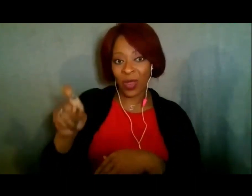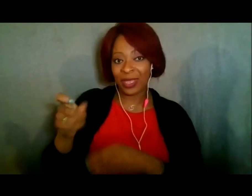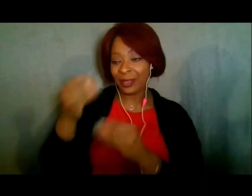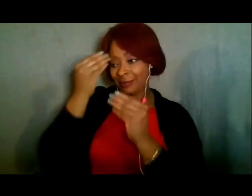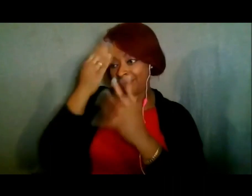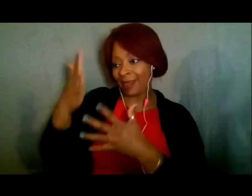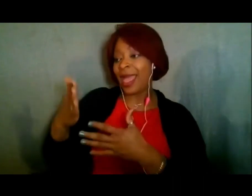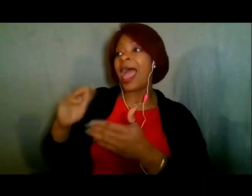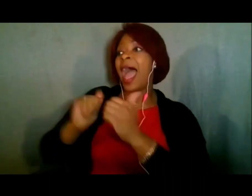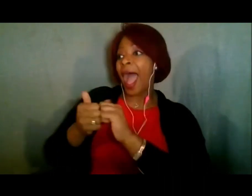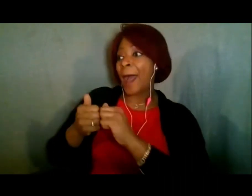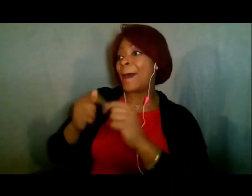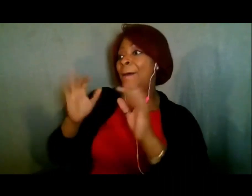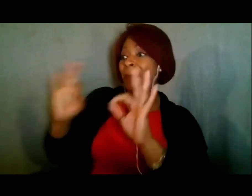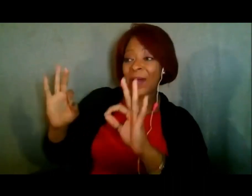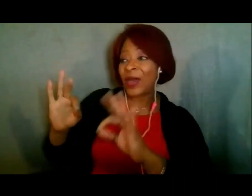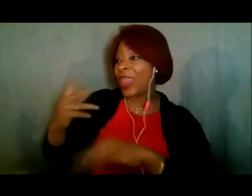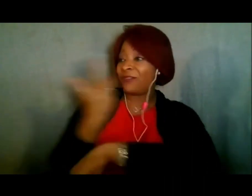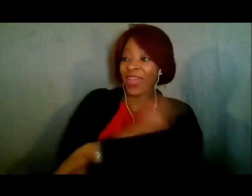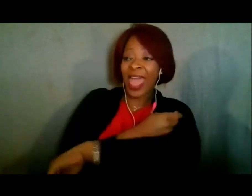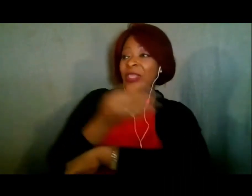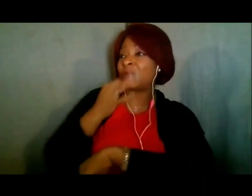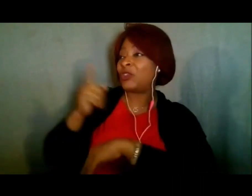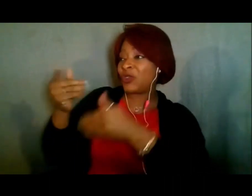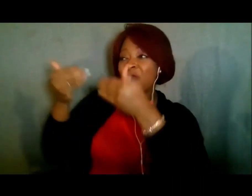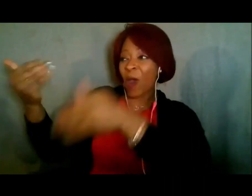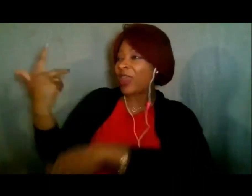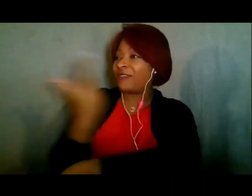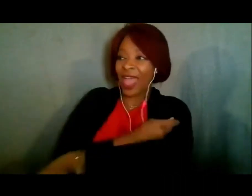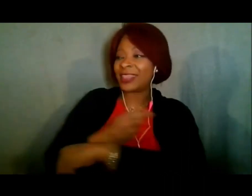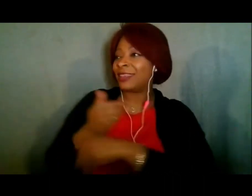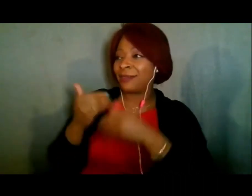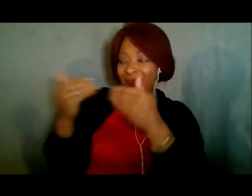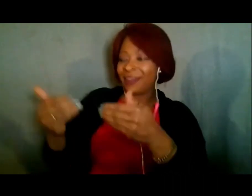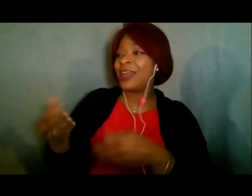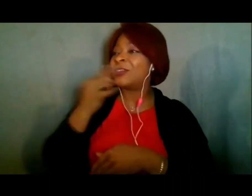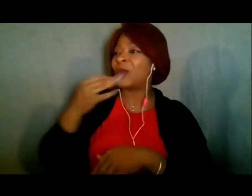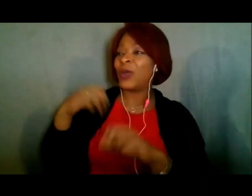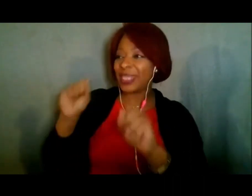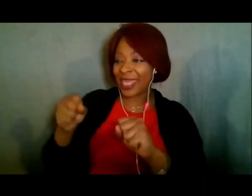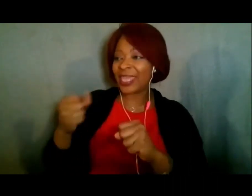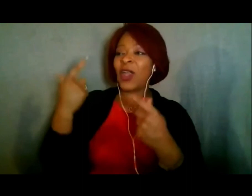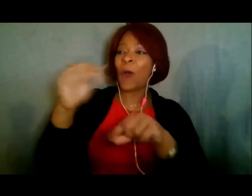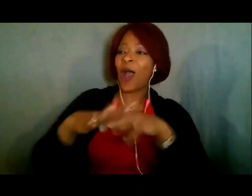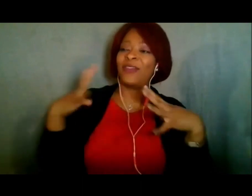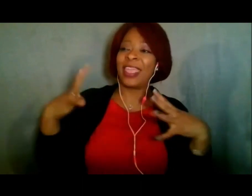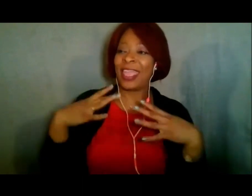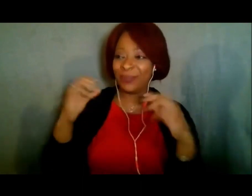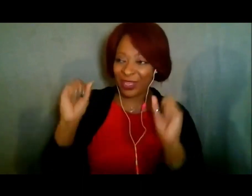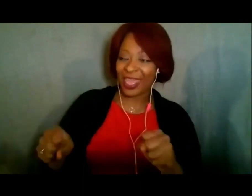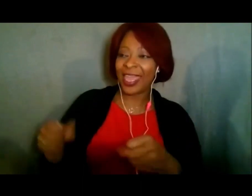how good the vaccine is. So the sooner they get vaccinated, the sooner we all go on vacation.